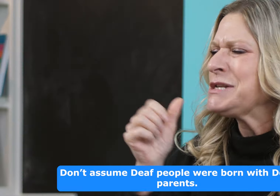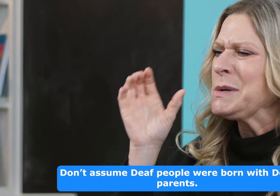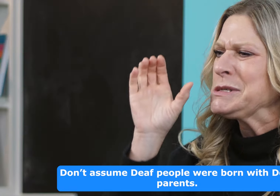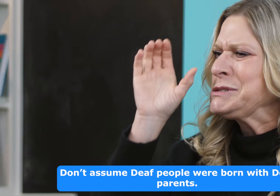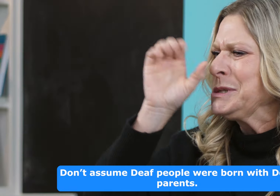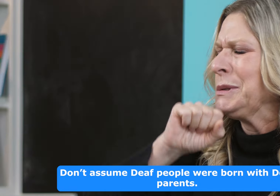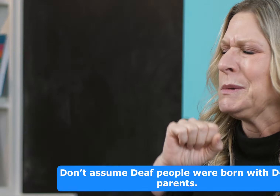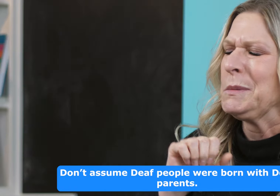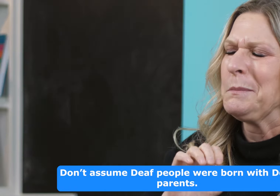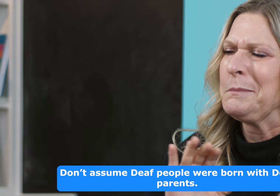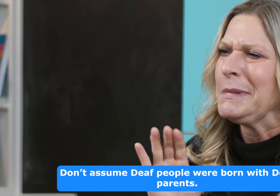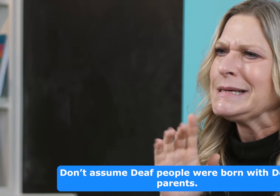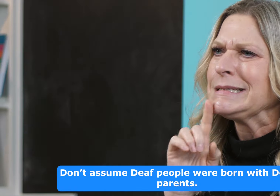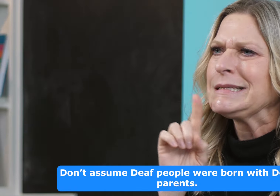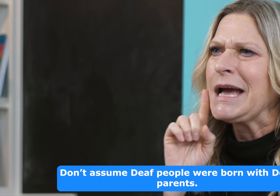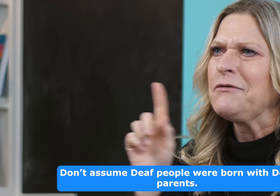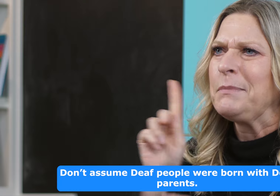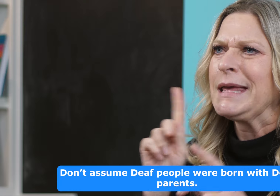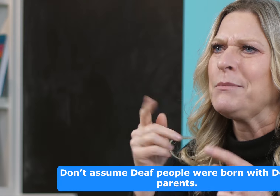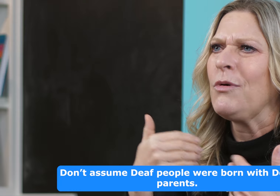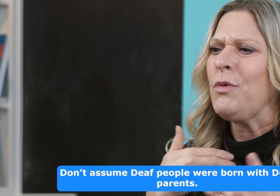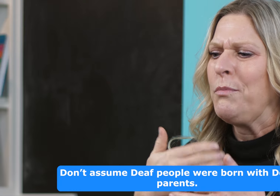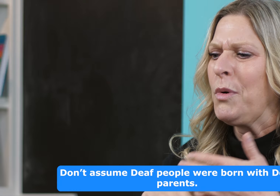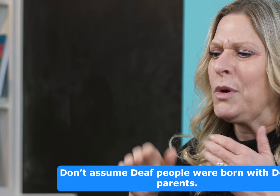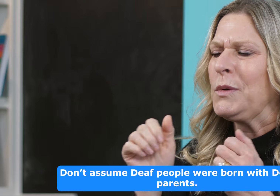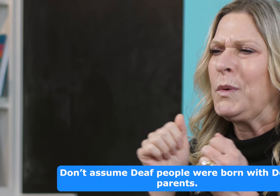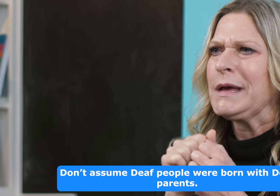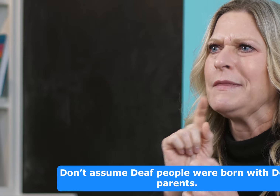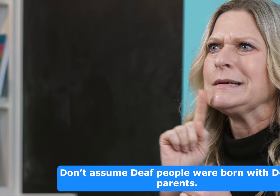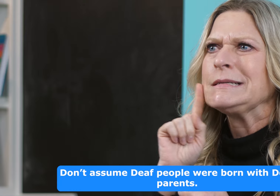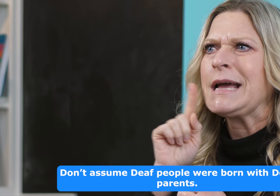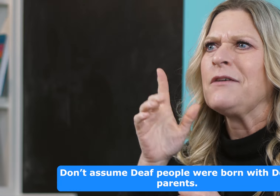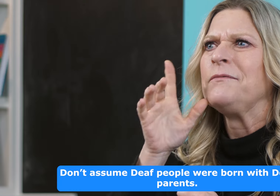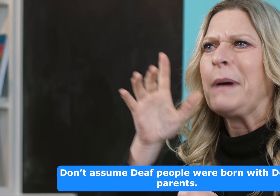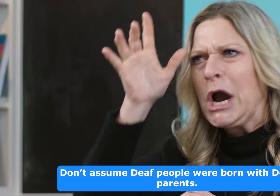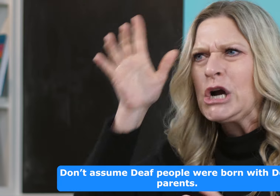Don't assume deaf people were born with deaf parents.